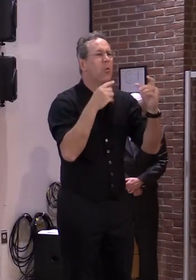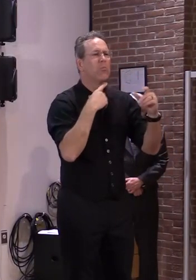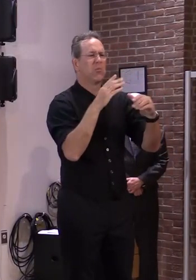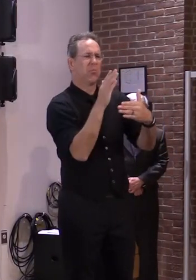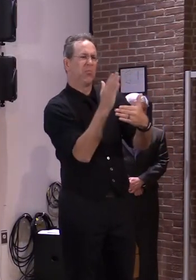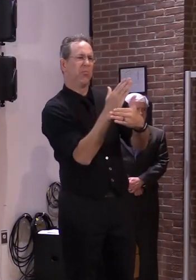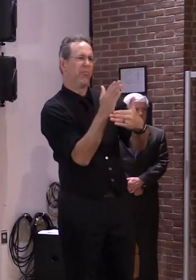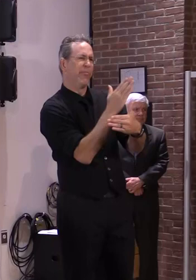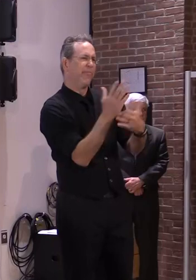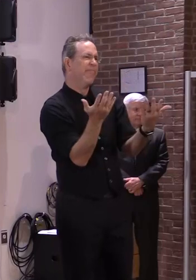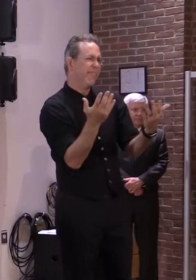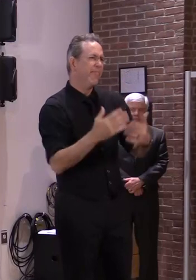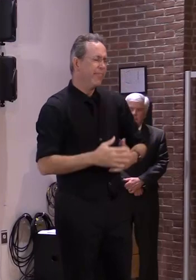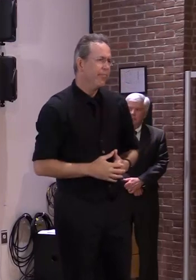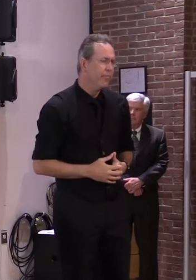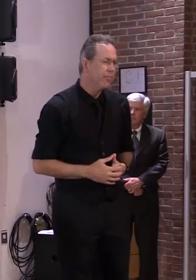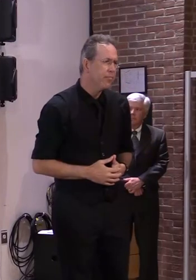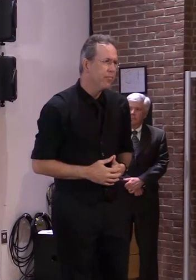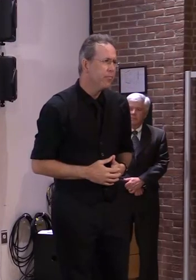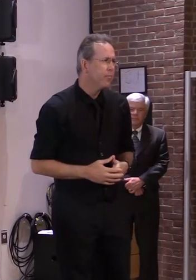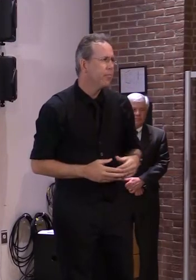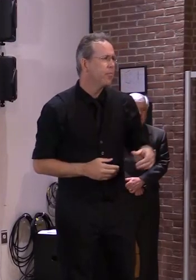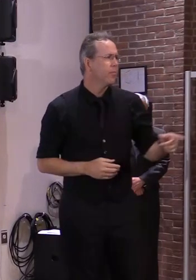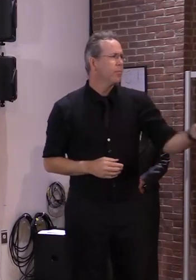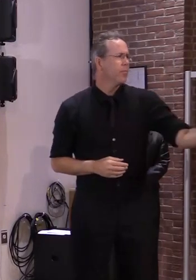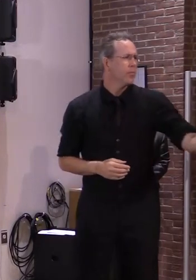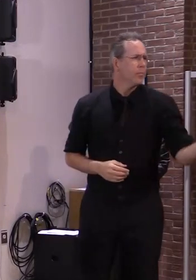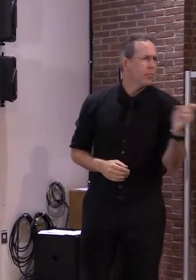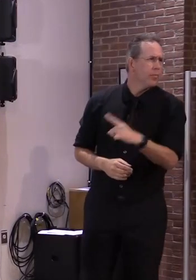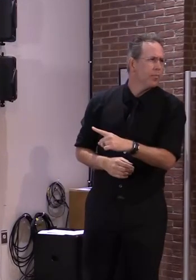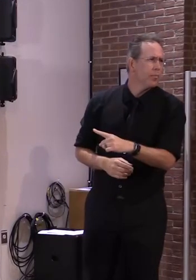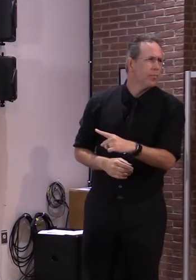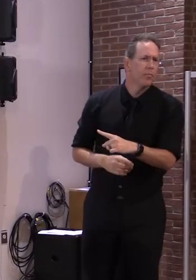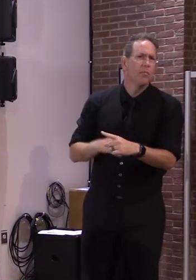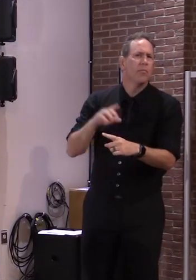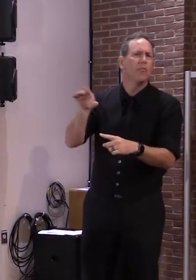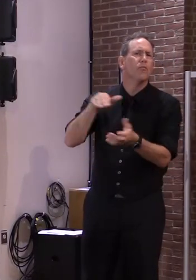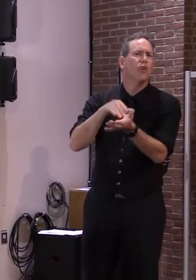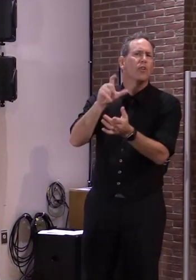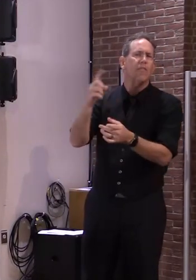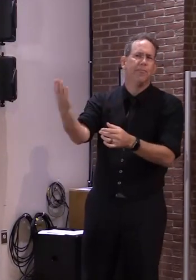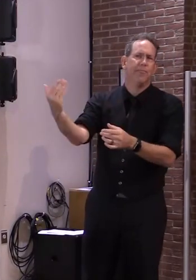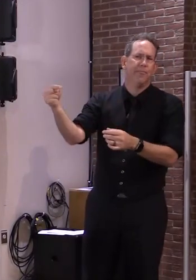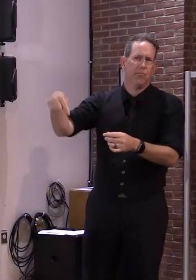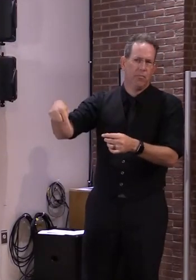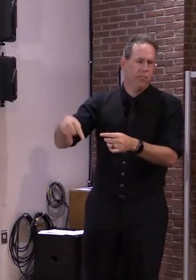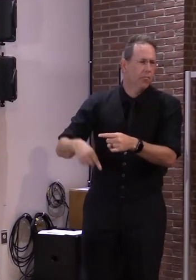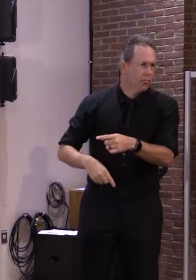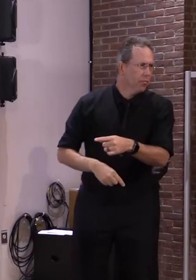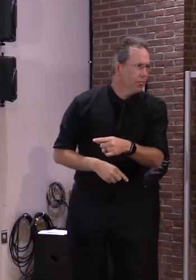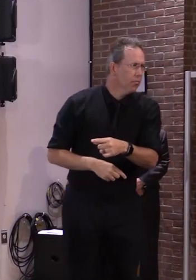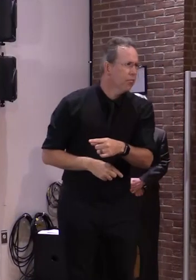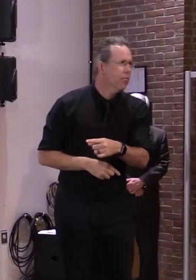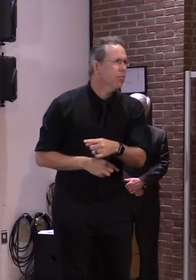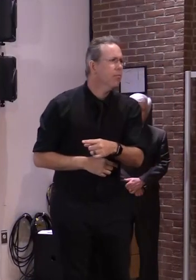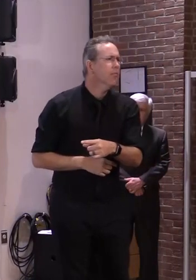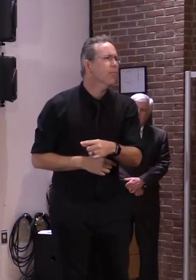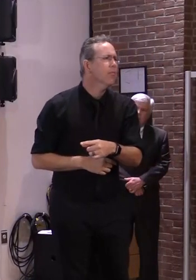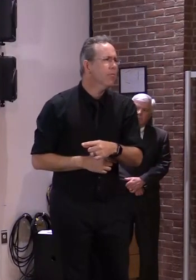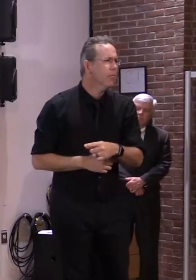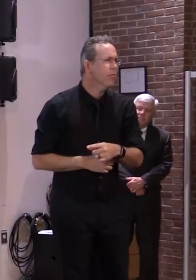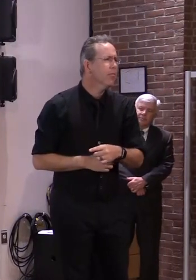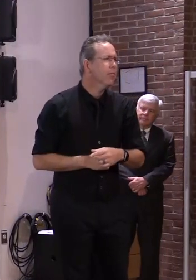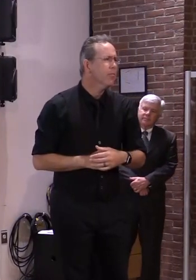Thanks. Dr. Levine, I just had one more question for you. I think you said there were about 100,000 people who are yet to be